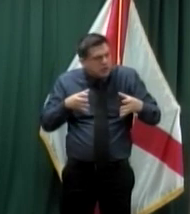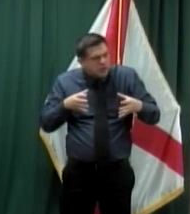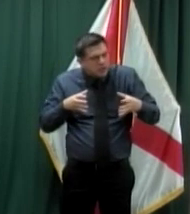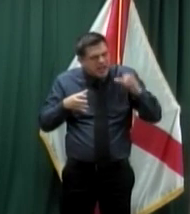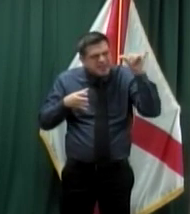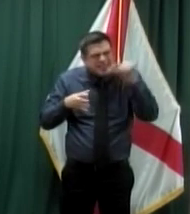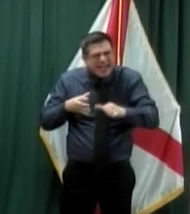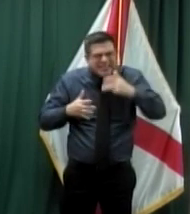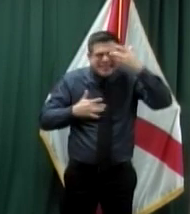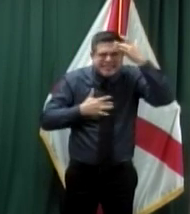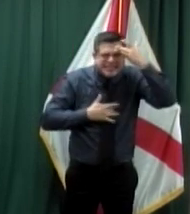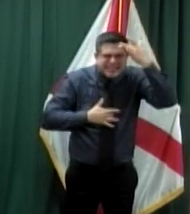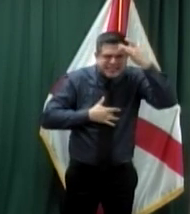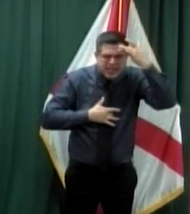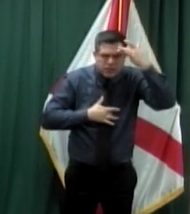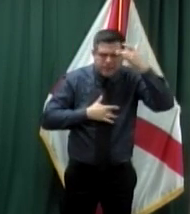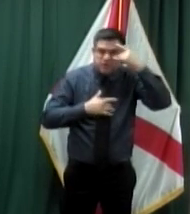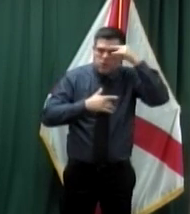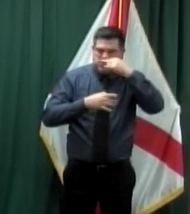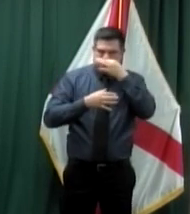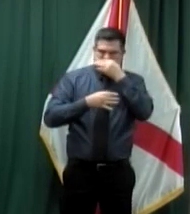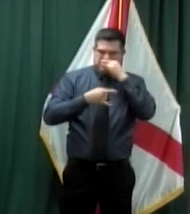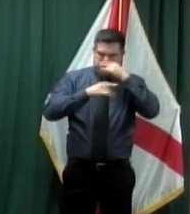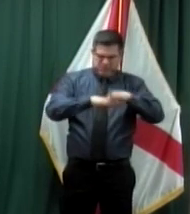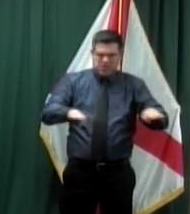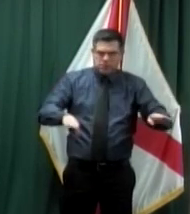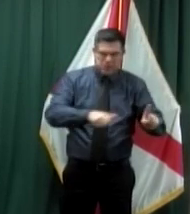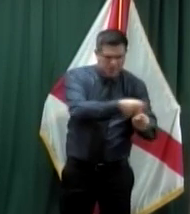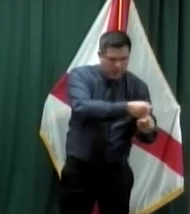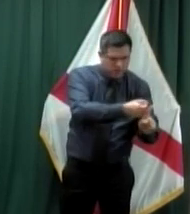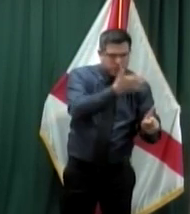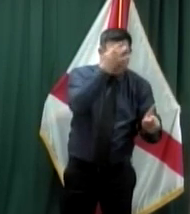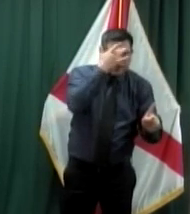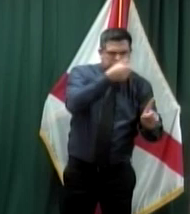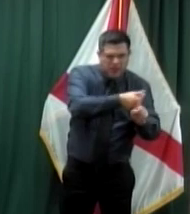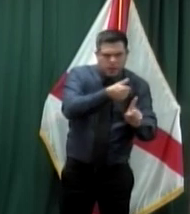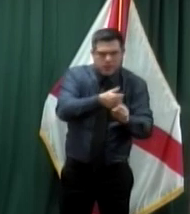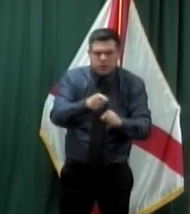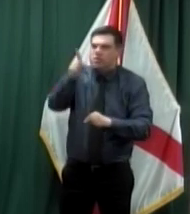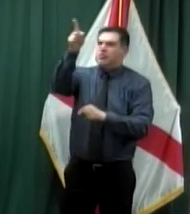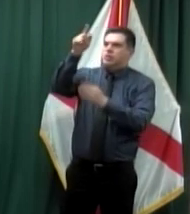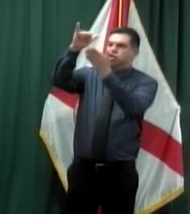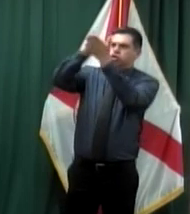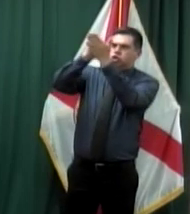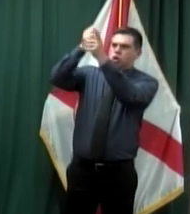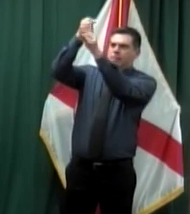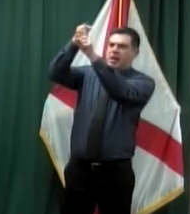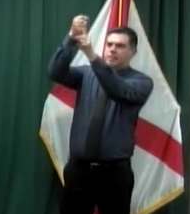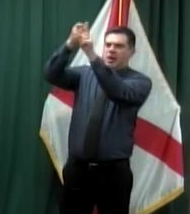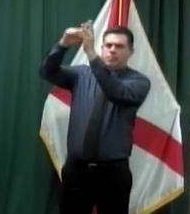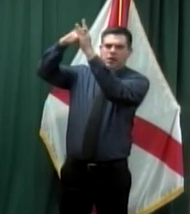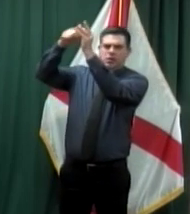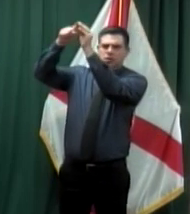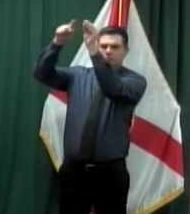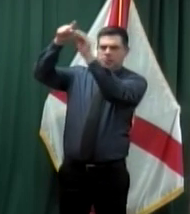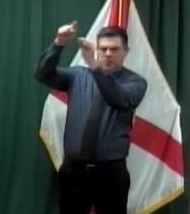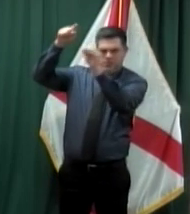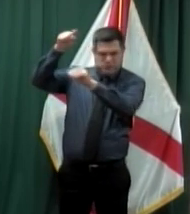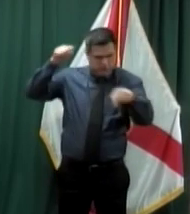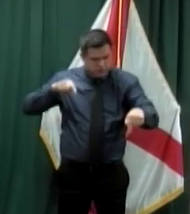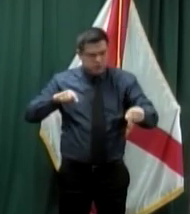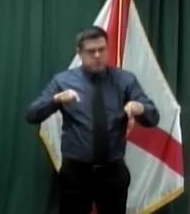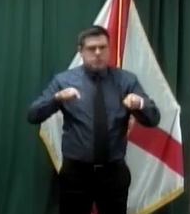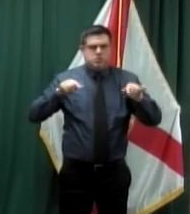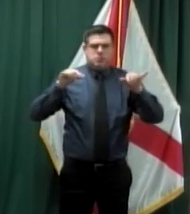this, this is something that's, as the evolution of this virus continues, that we learn more about. So as the researchers